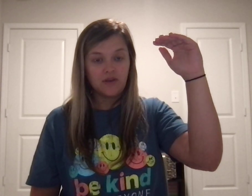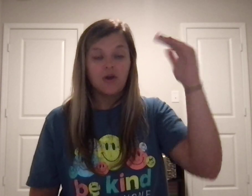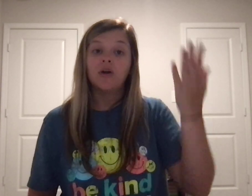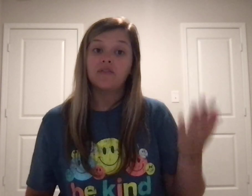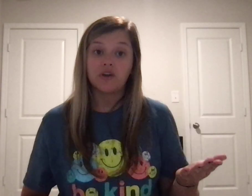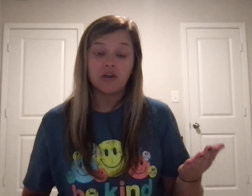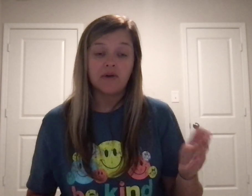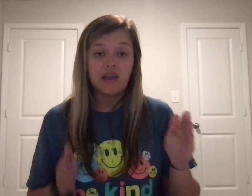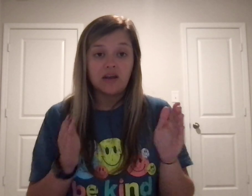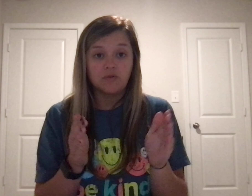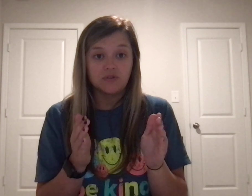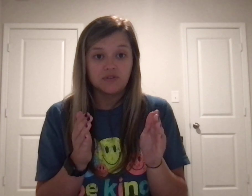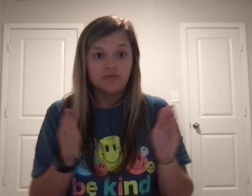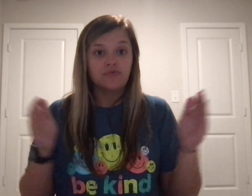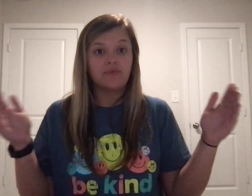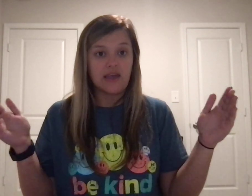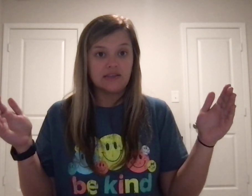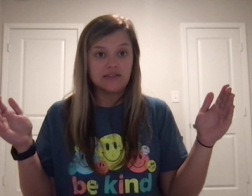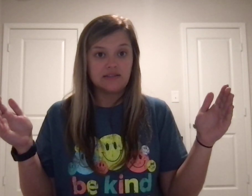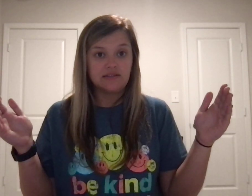Or if you're talking about animals, raise.